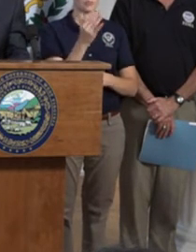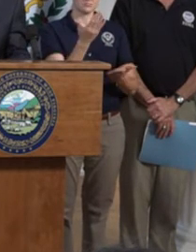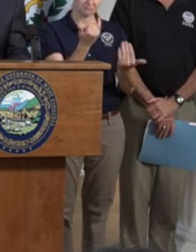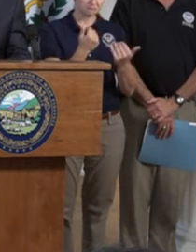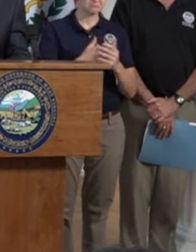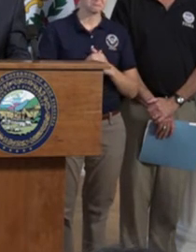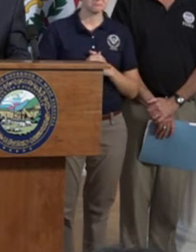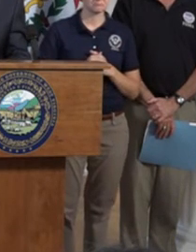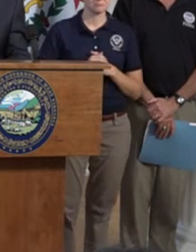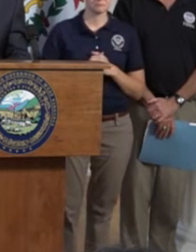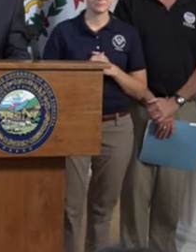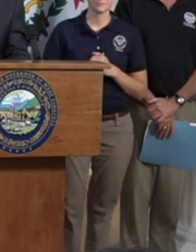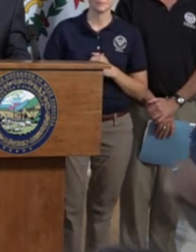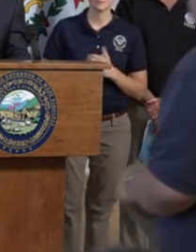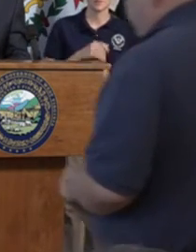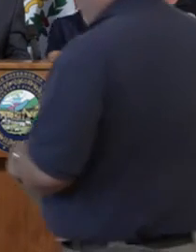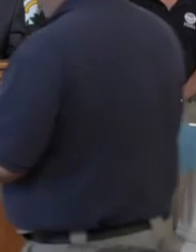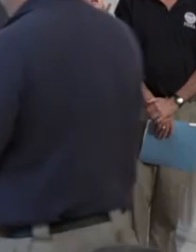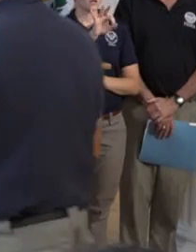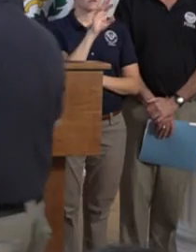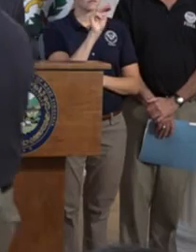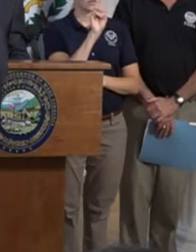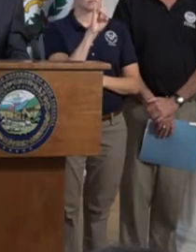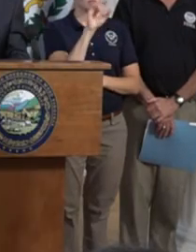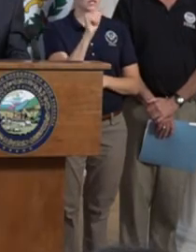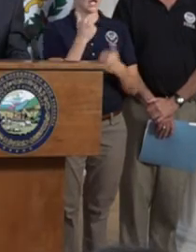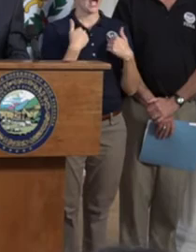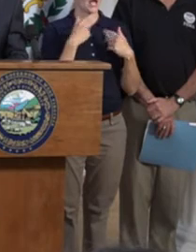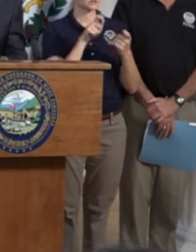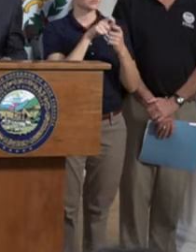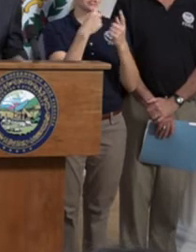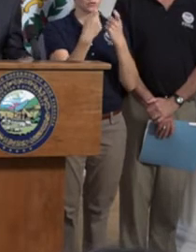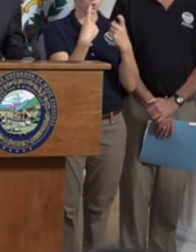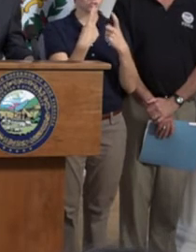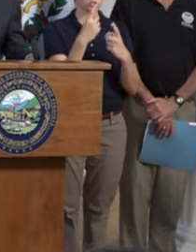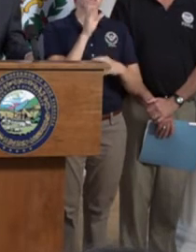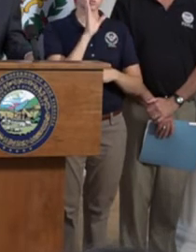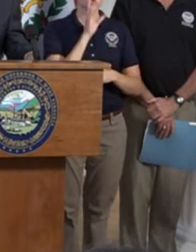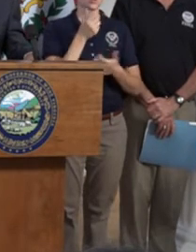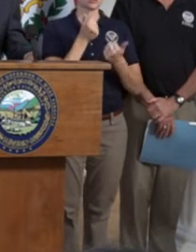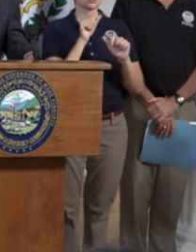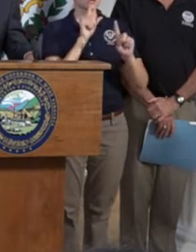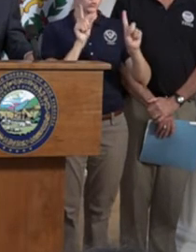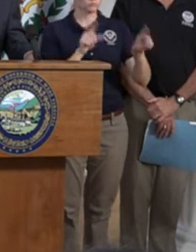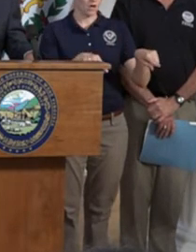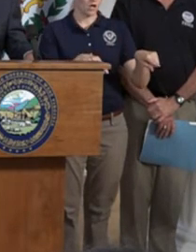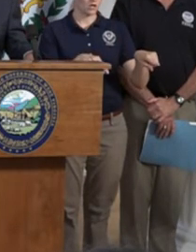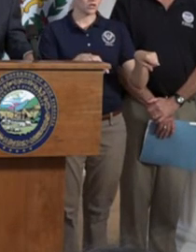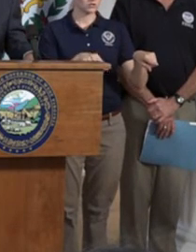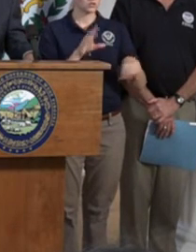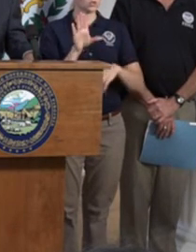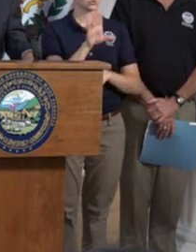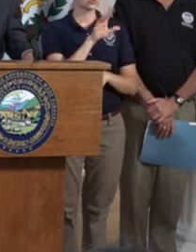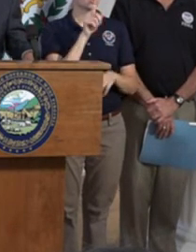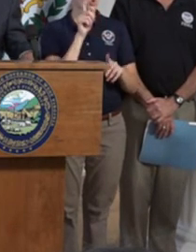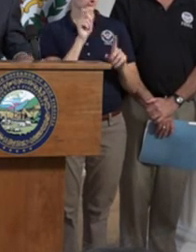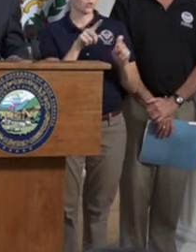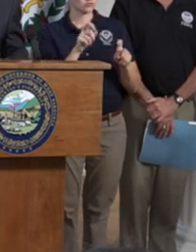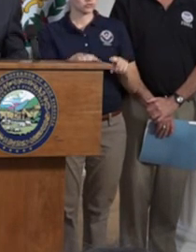and if the media has any questions, we'd be happy to try to respond to any questions you may